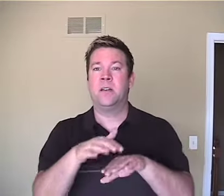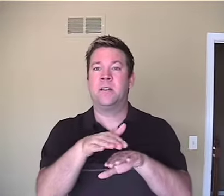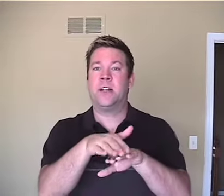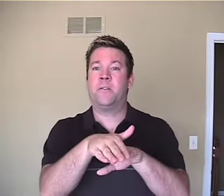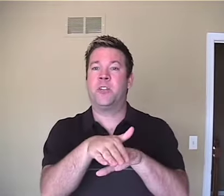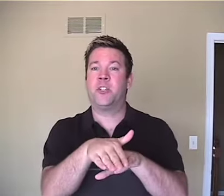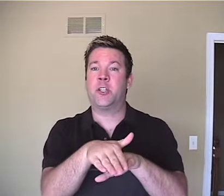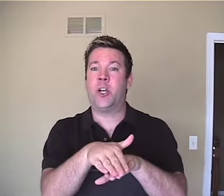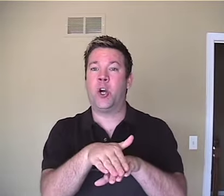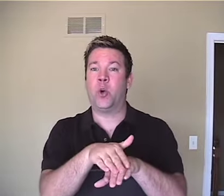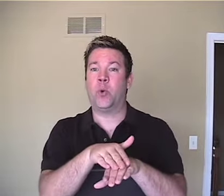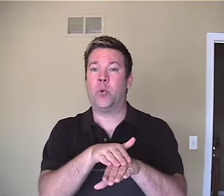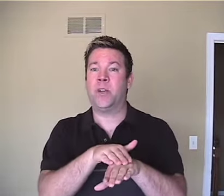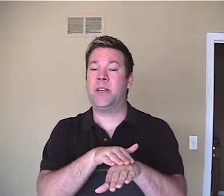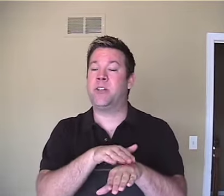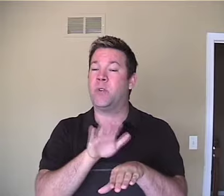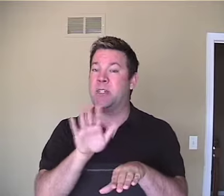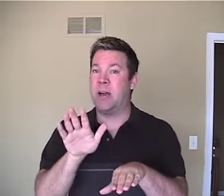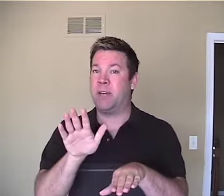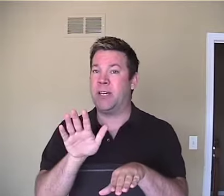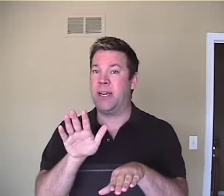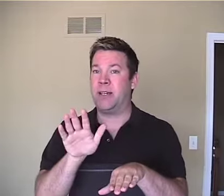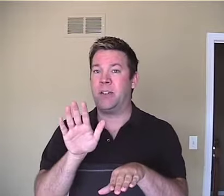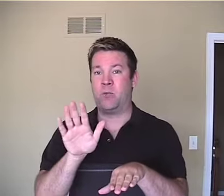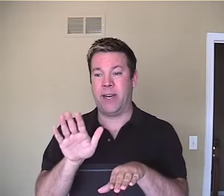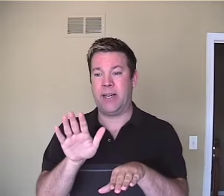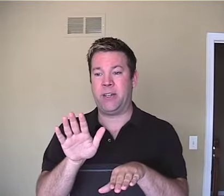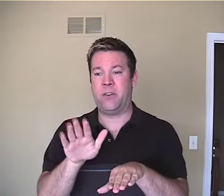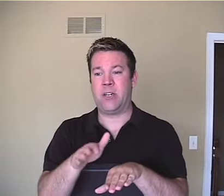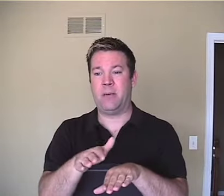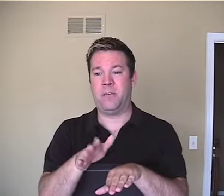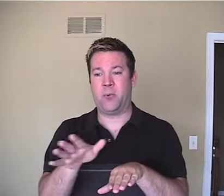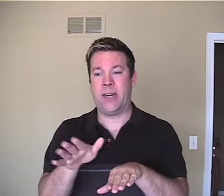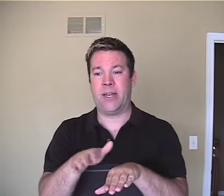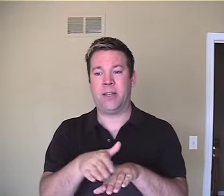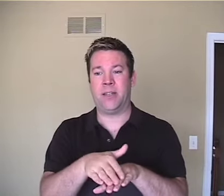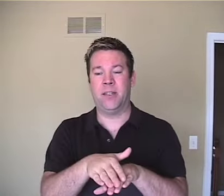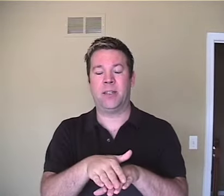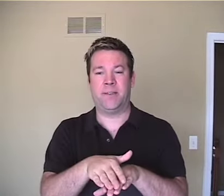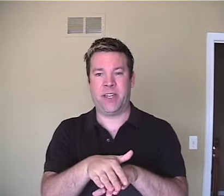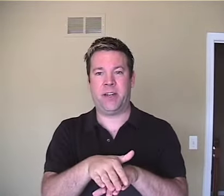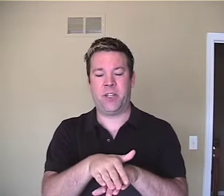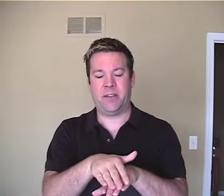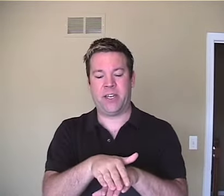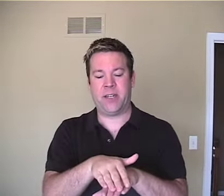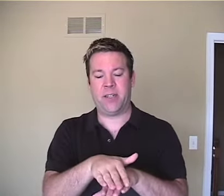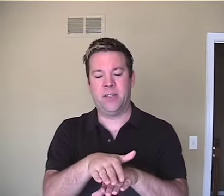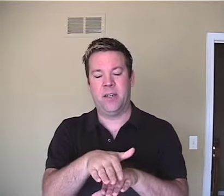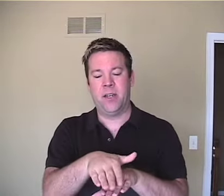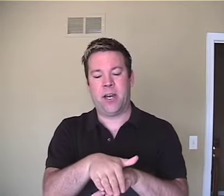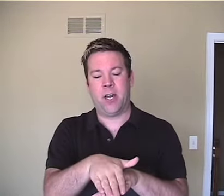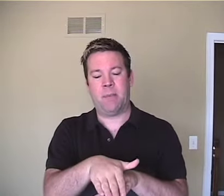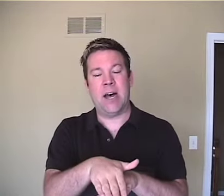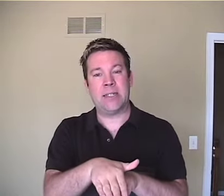Sign for slow. It is your dominant hand, right hand if you're right-handed, left hand if you're left-handed. On